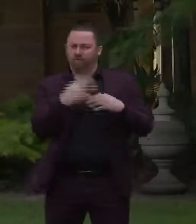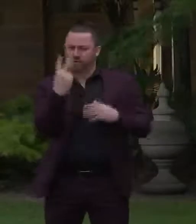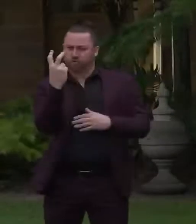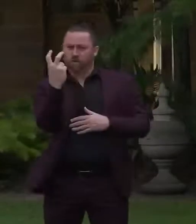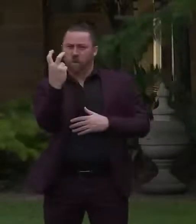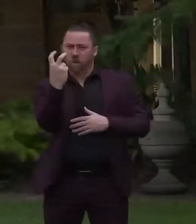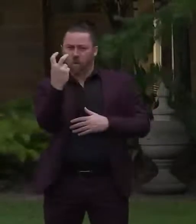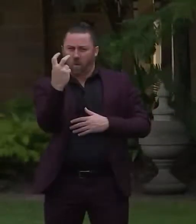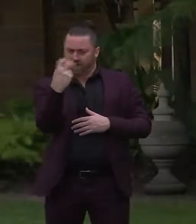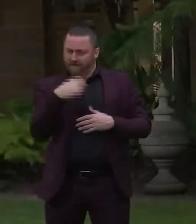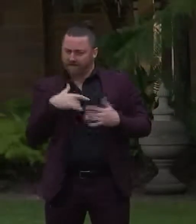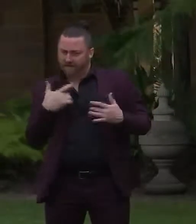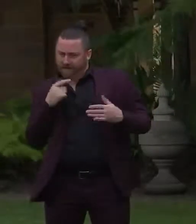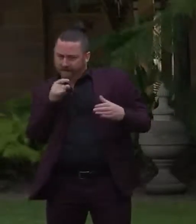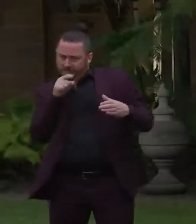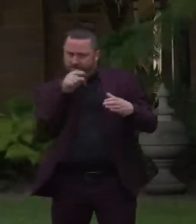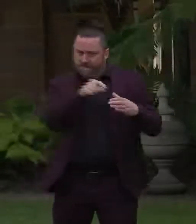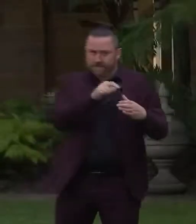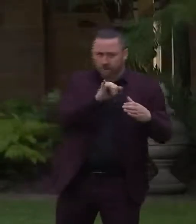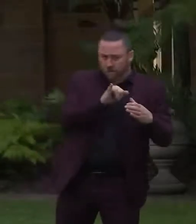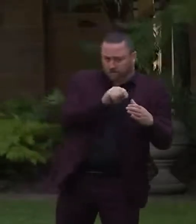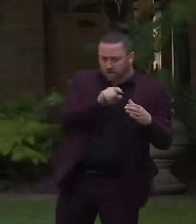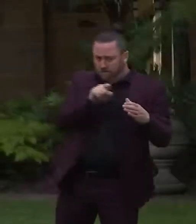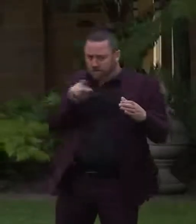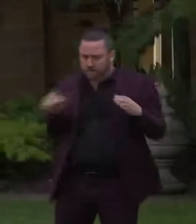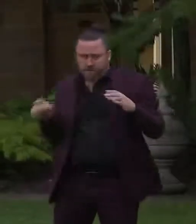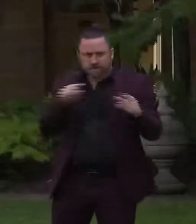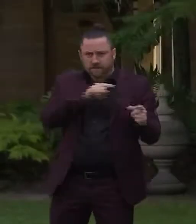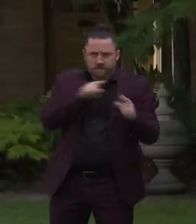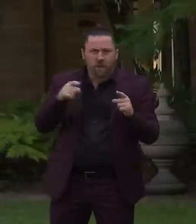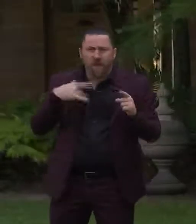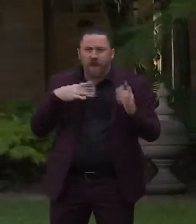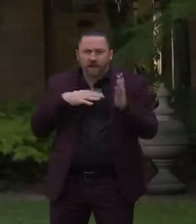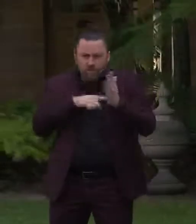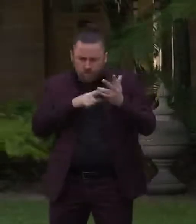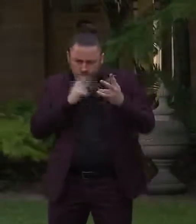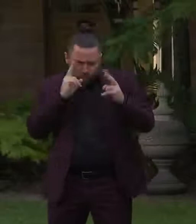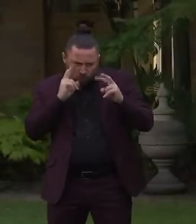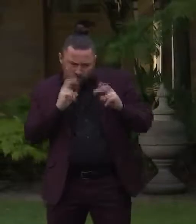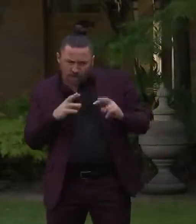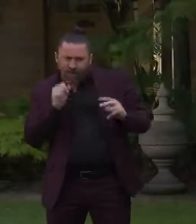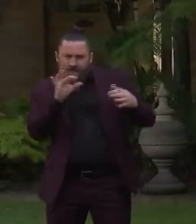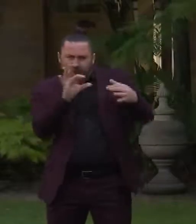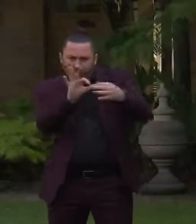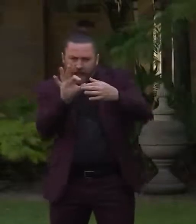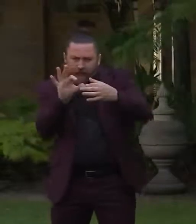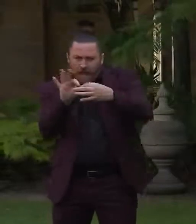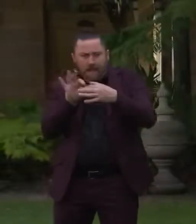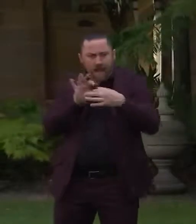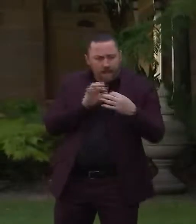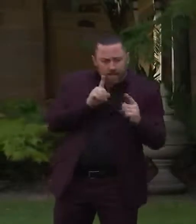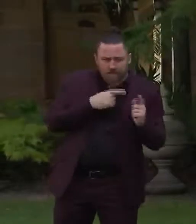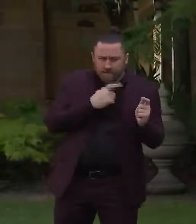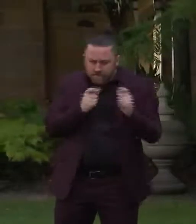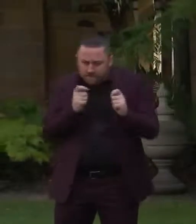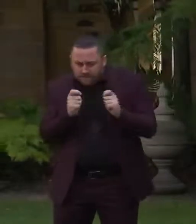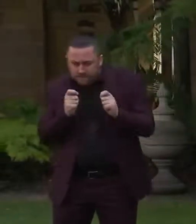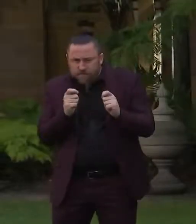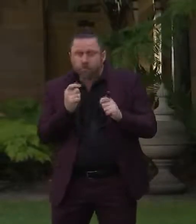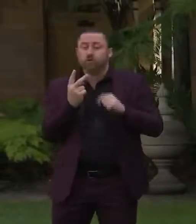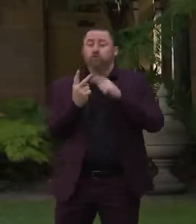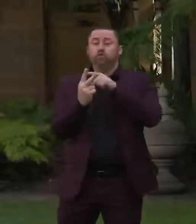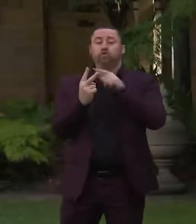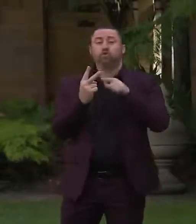who we thought could be part of that cluster because of the epidemiological links and some initial testing. They've now